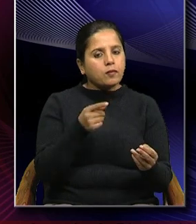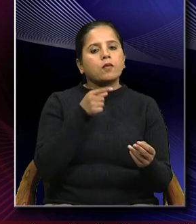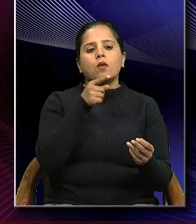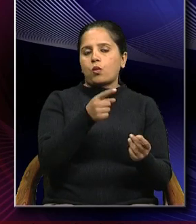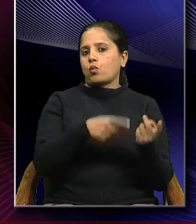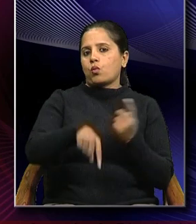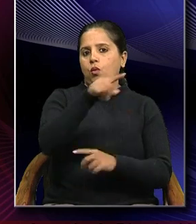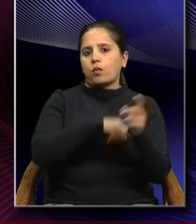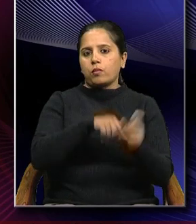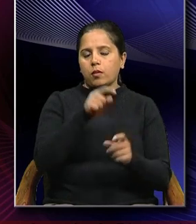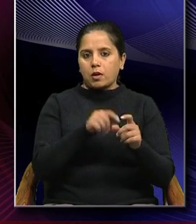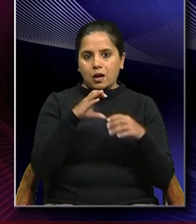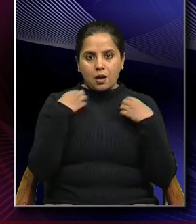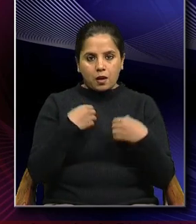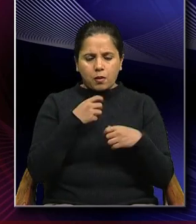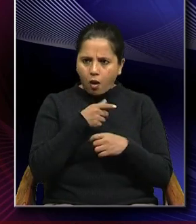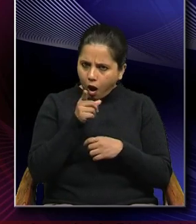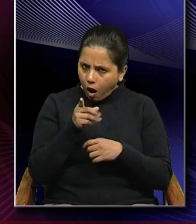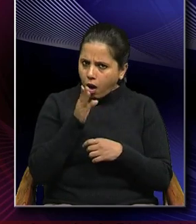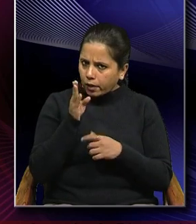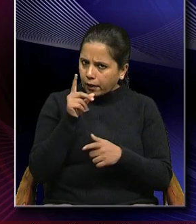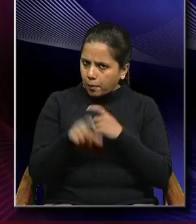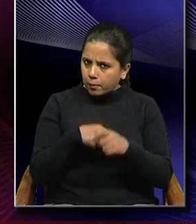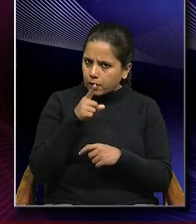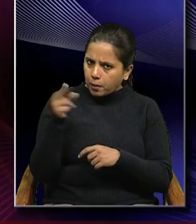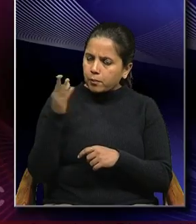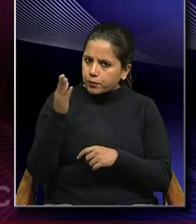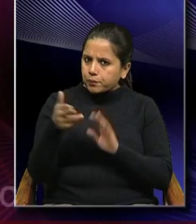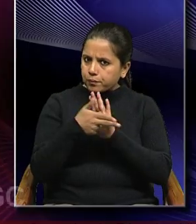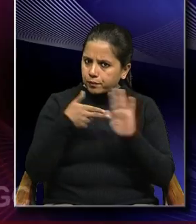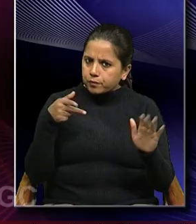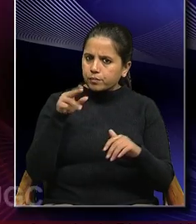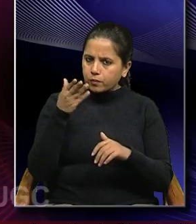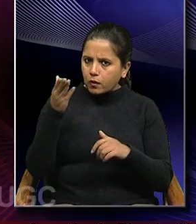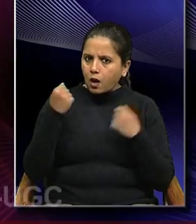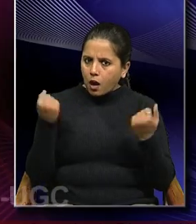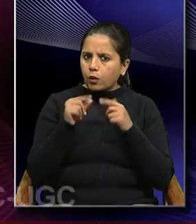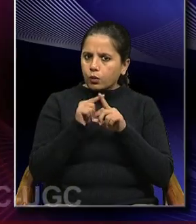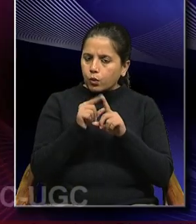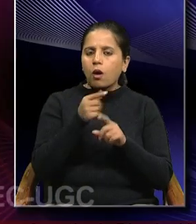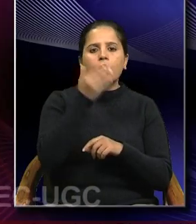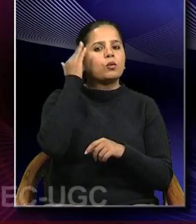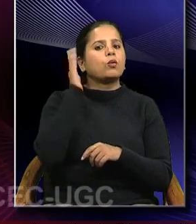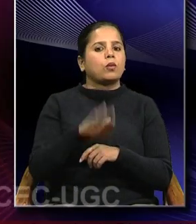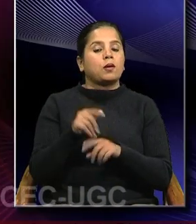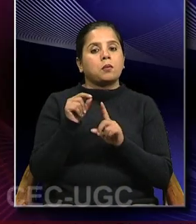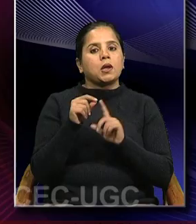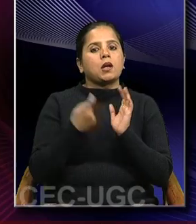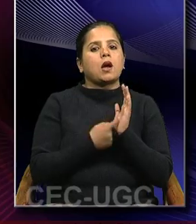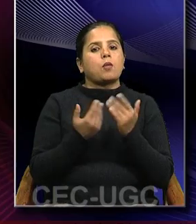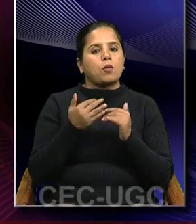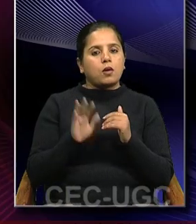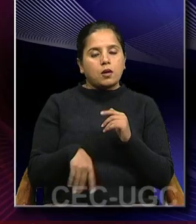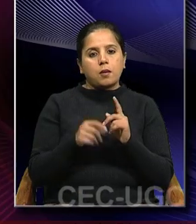potential customers may come to know about our company, our brand name, our activities. It can be a PR activity, it can be